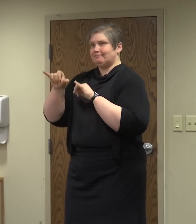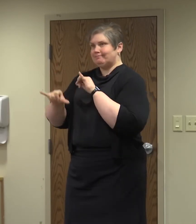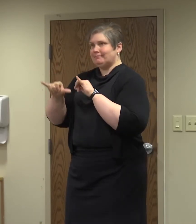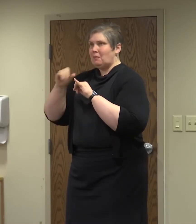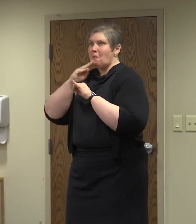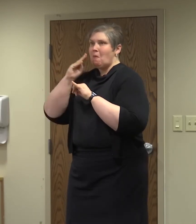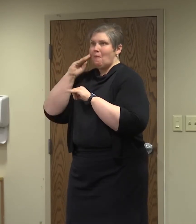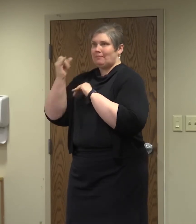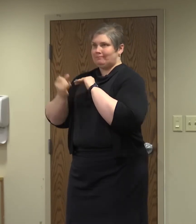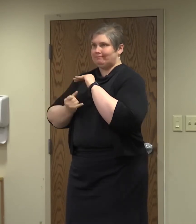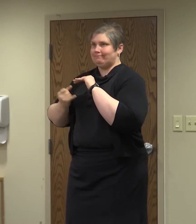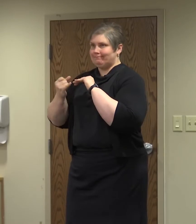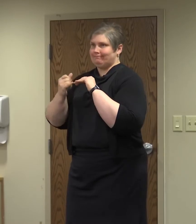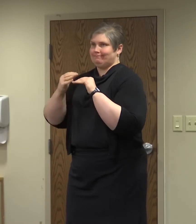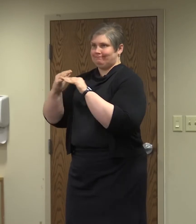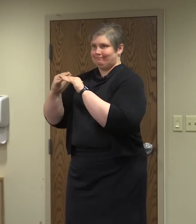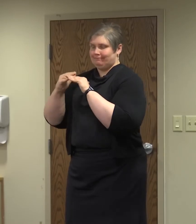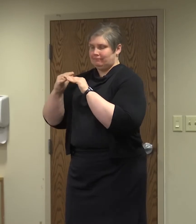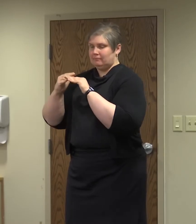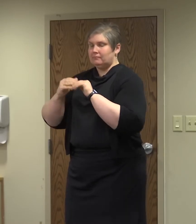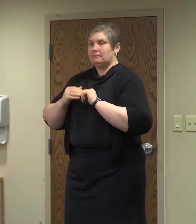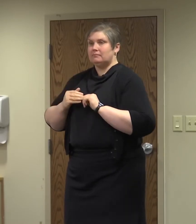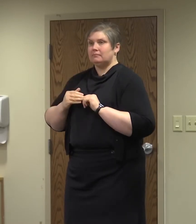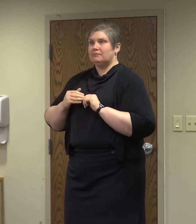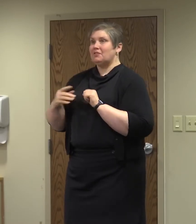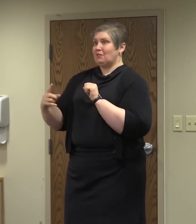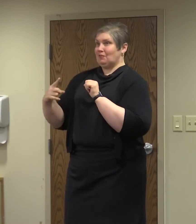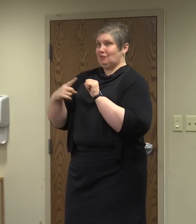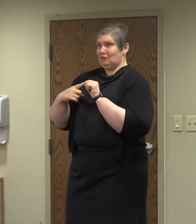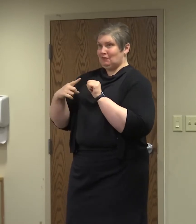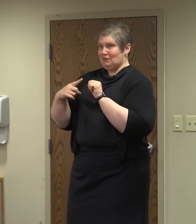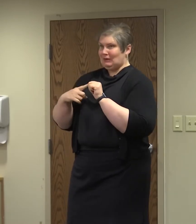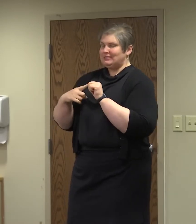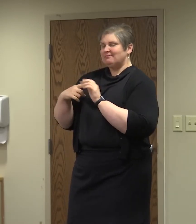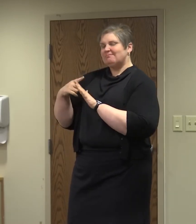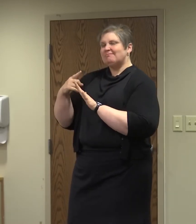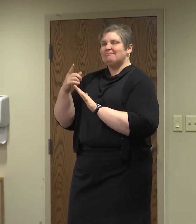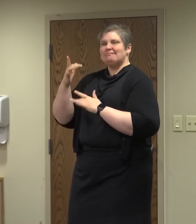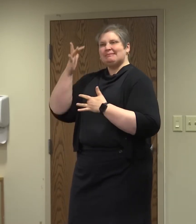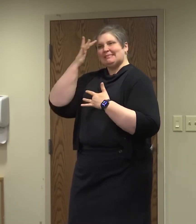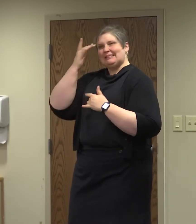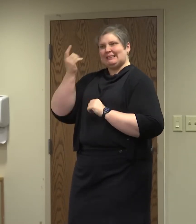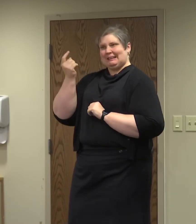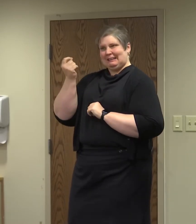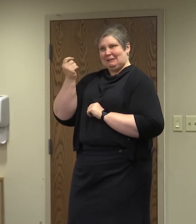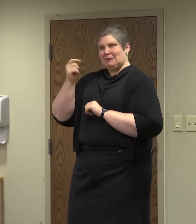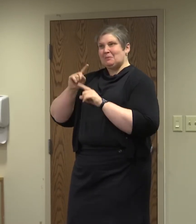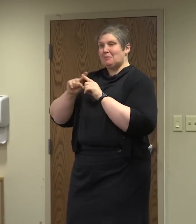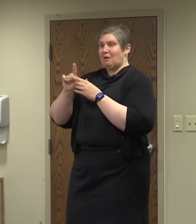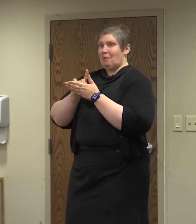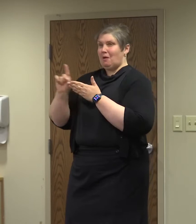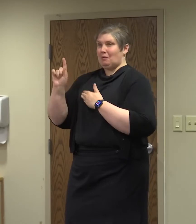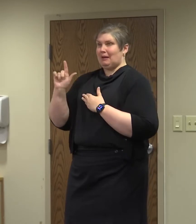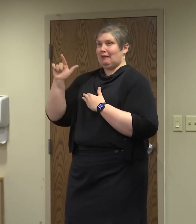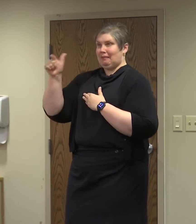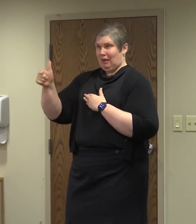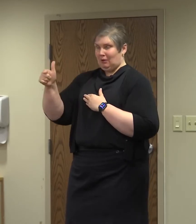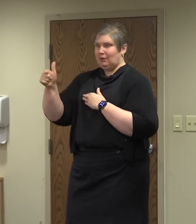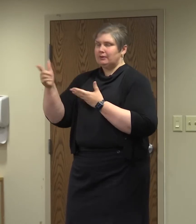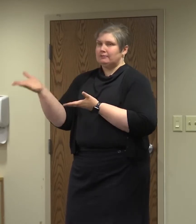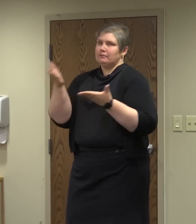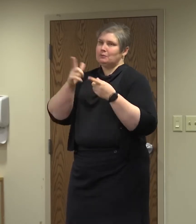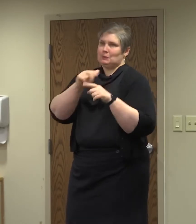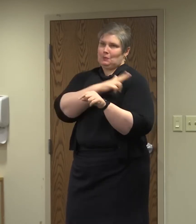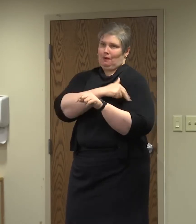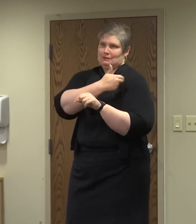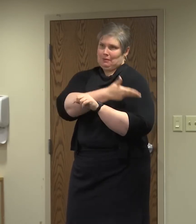home. Only mild symptoms presented at first, but a week later, the chairman was taken to the hospital and